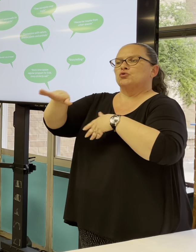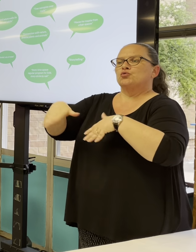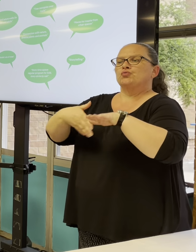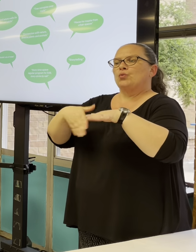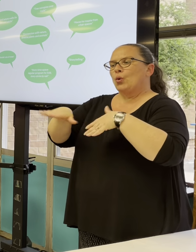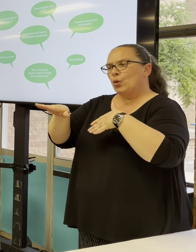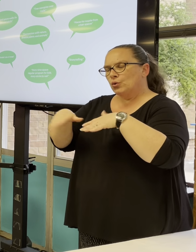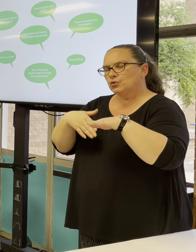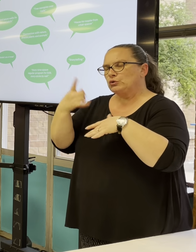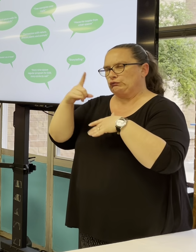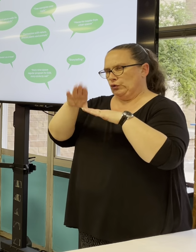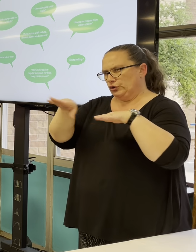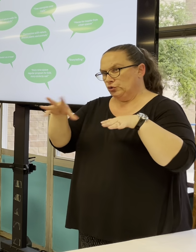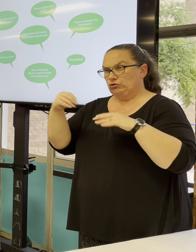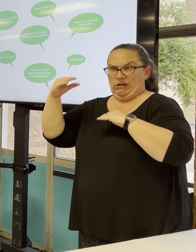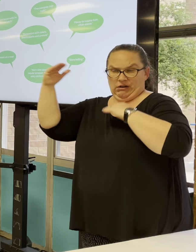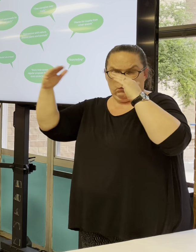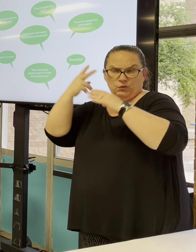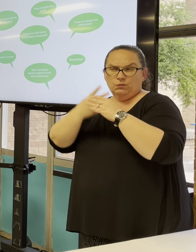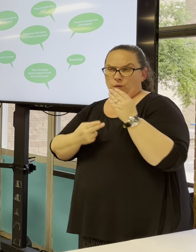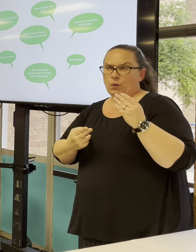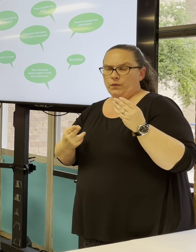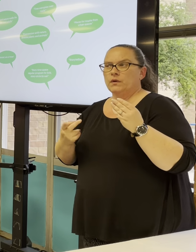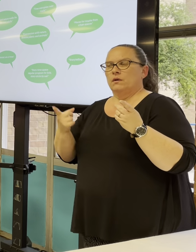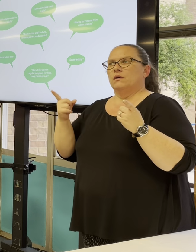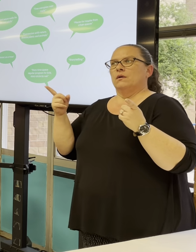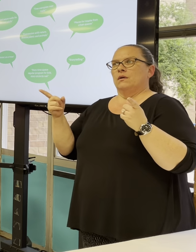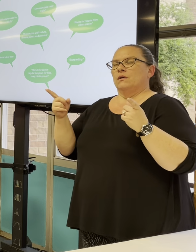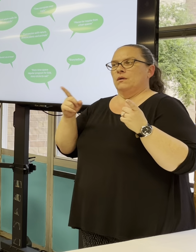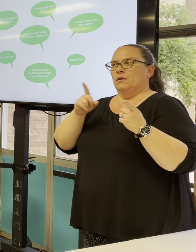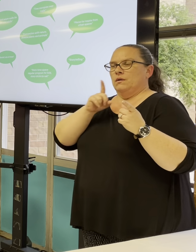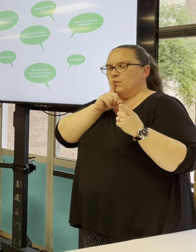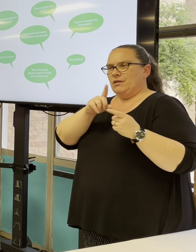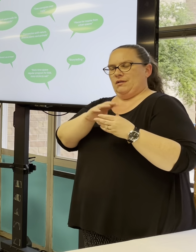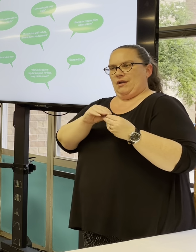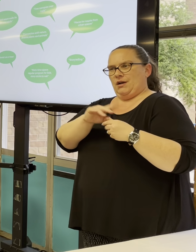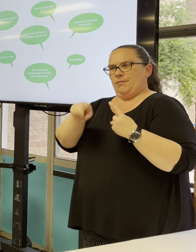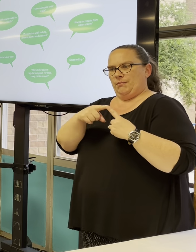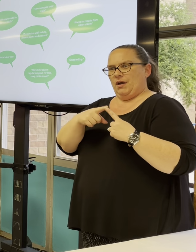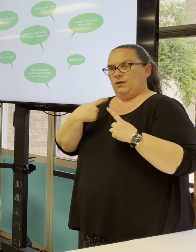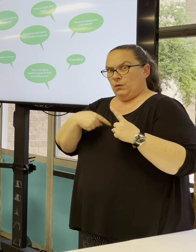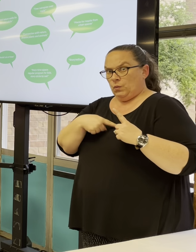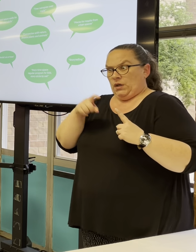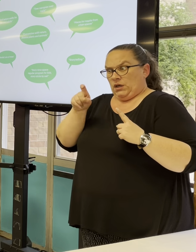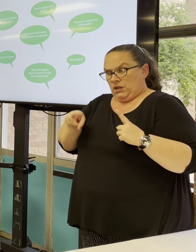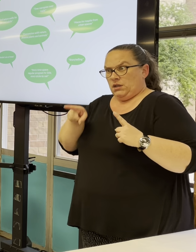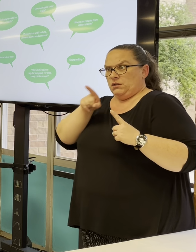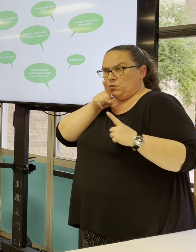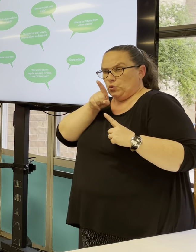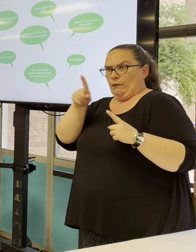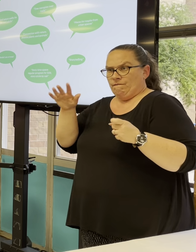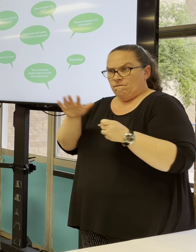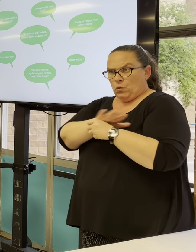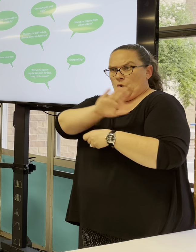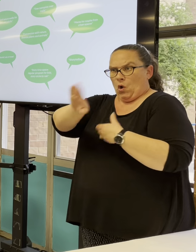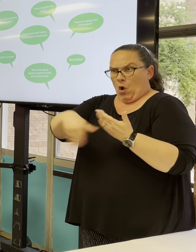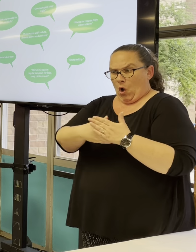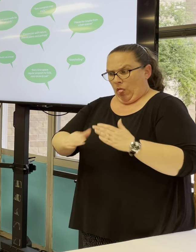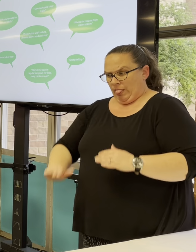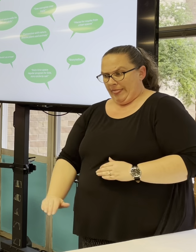for children and adults. That kind of, it was really a sophisticated comment about like, we needed this to be intergenerational. Like that's a